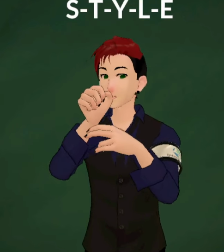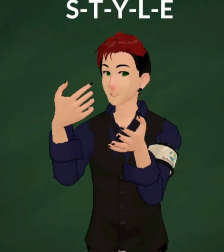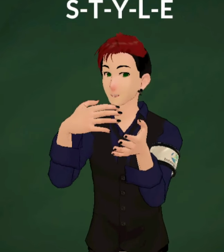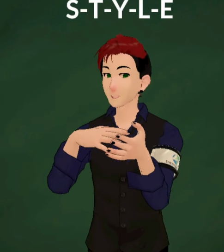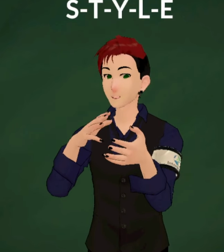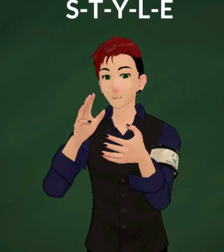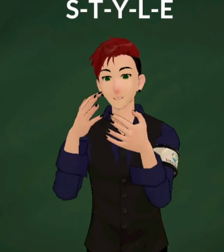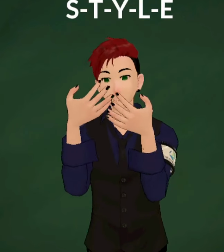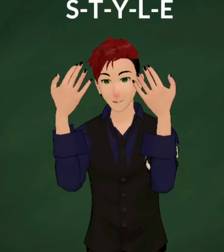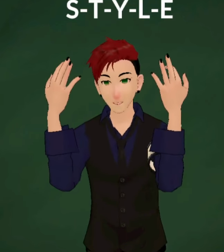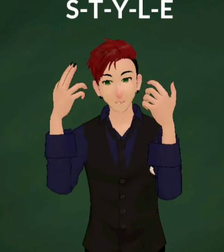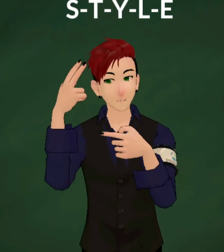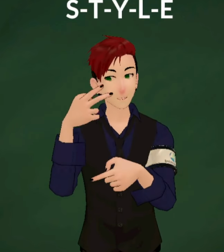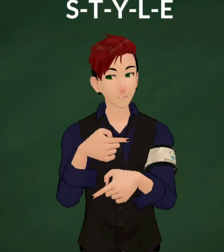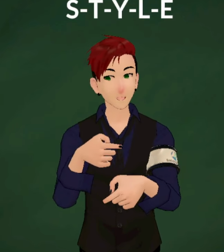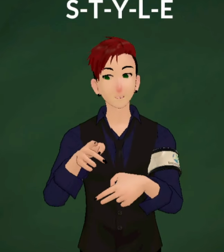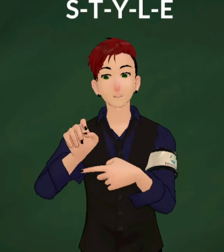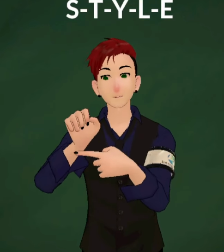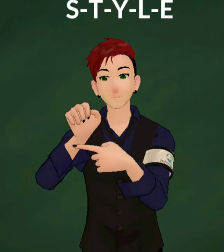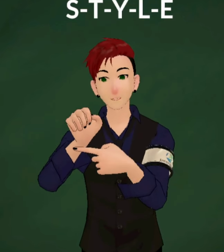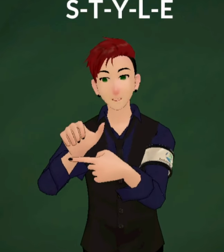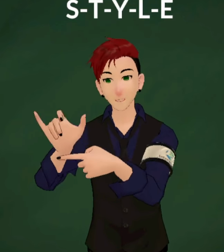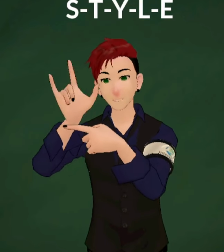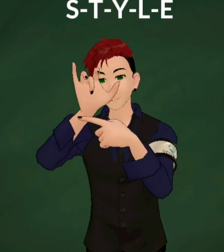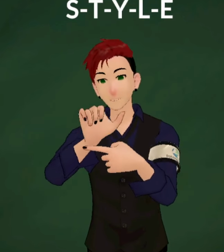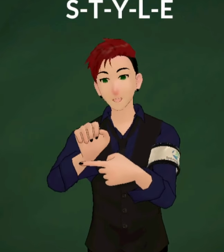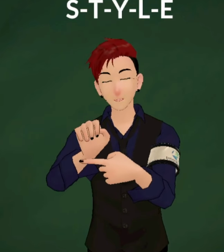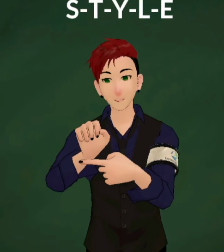STYLE. Again, in VR, it's kind of hard, but it is style.